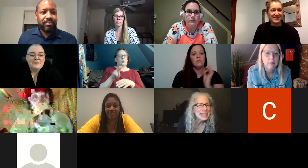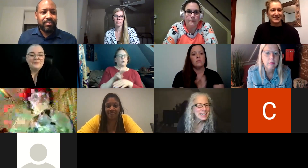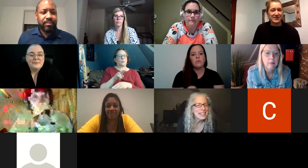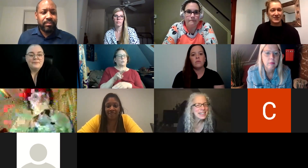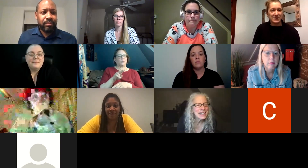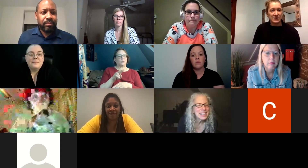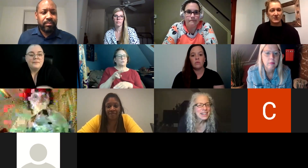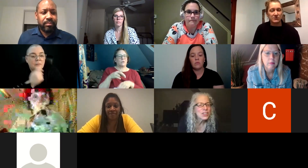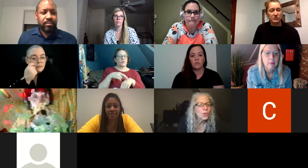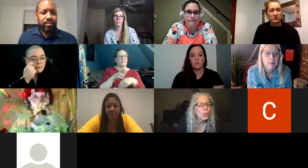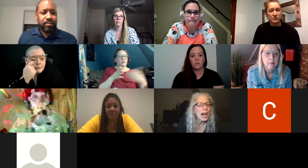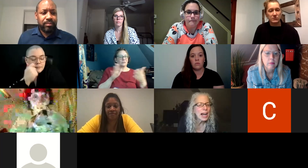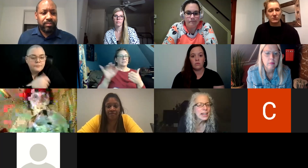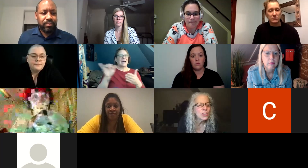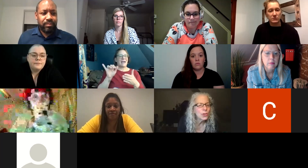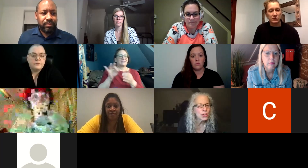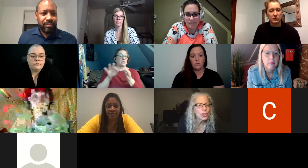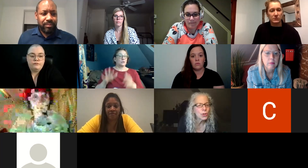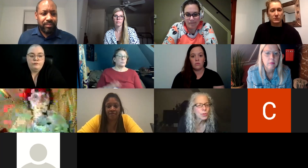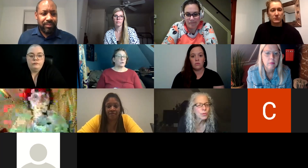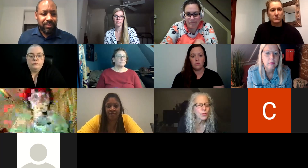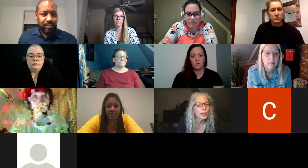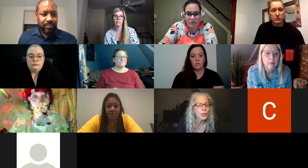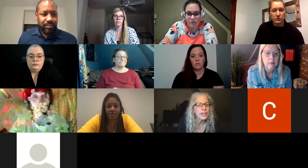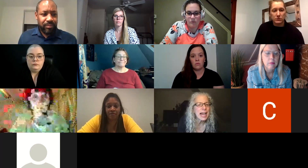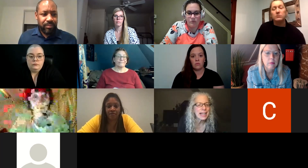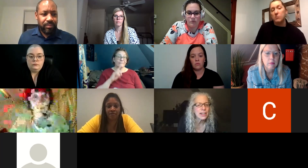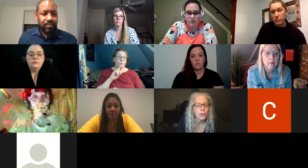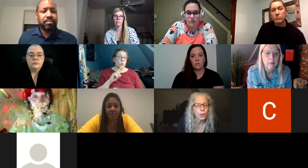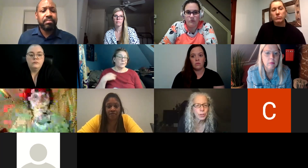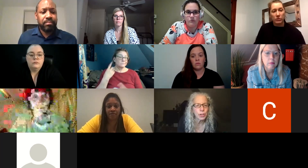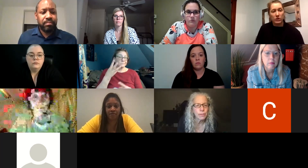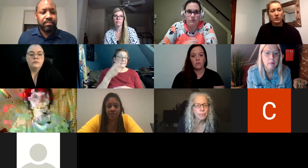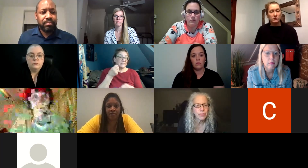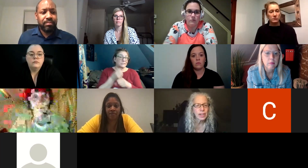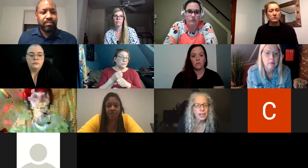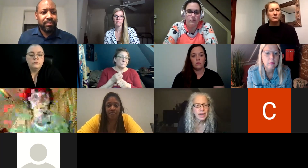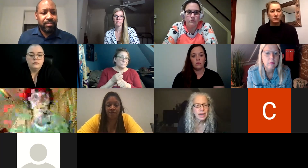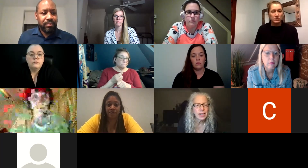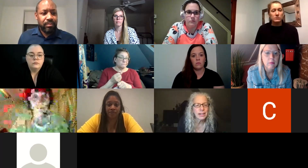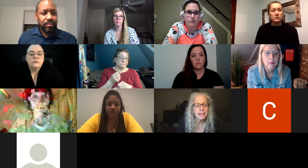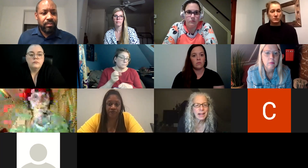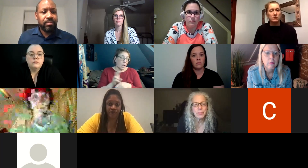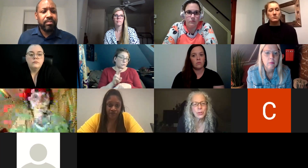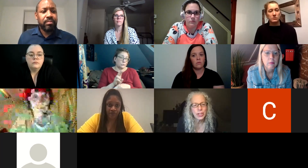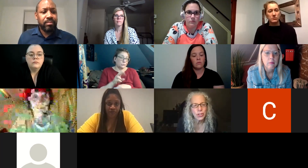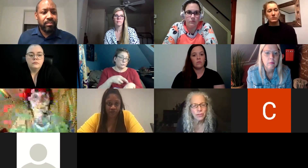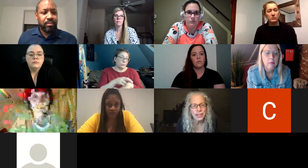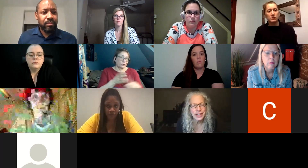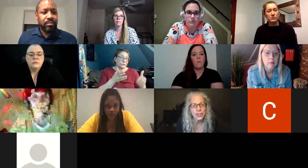Tina. So I use the interpreter referral service as an interpreter. And I've been doing so for the 6 years